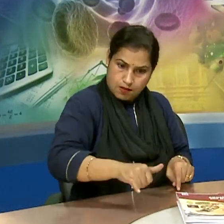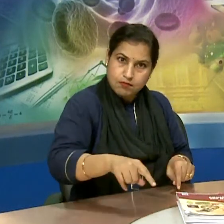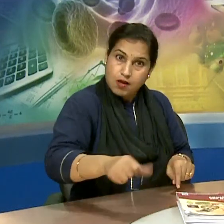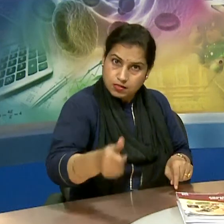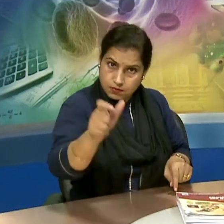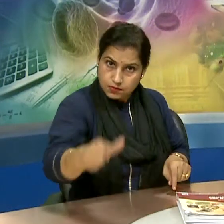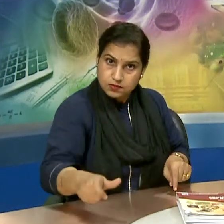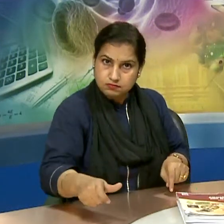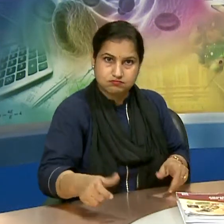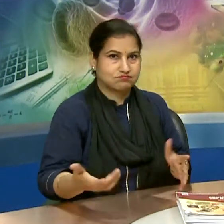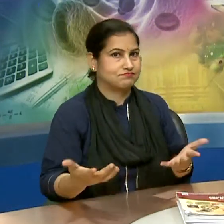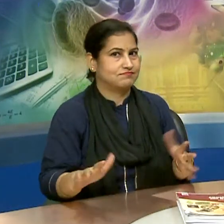making